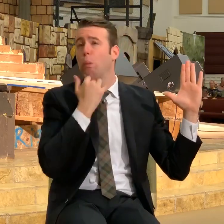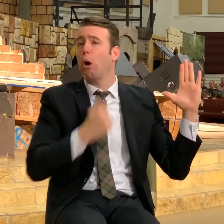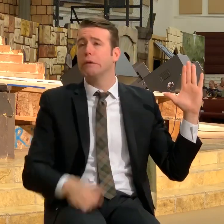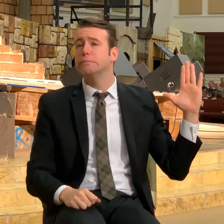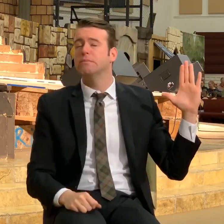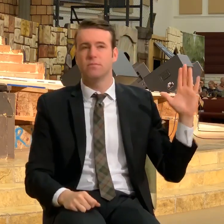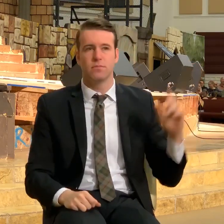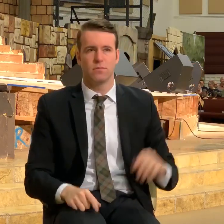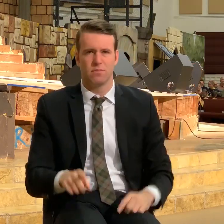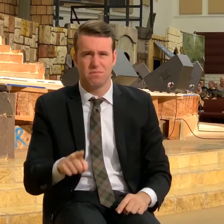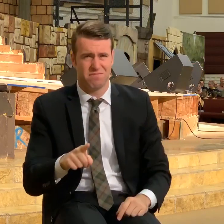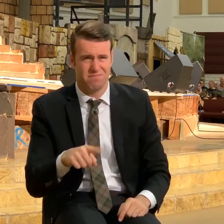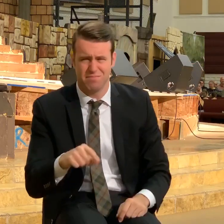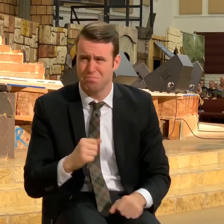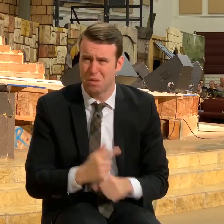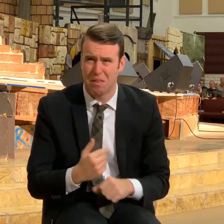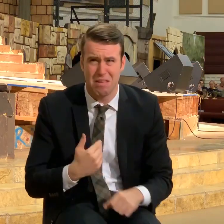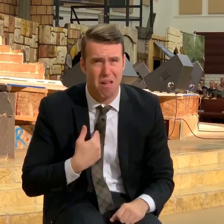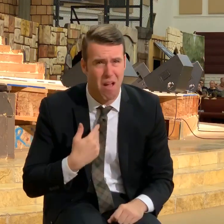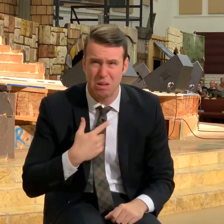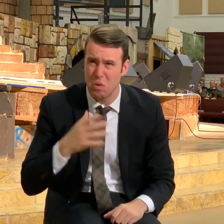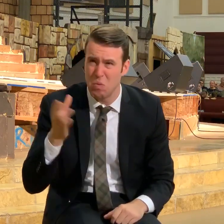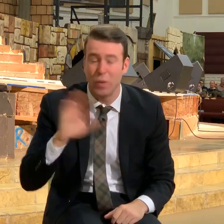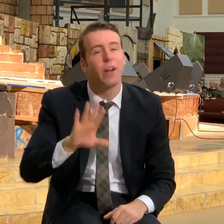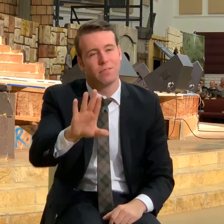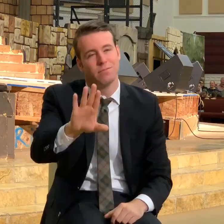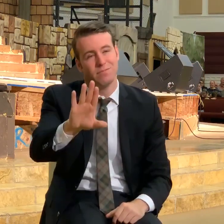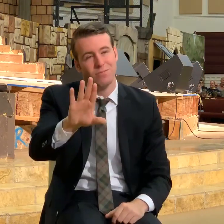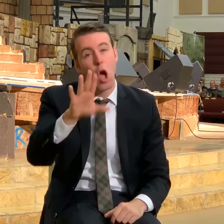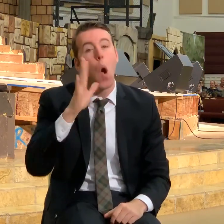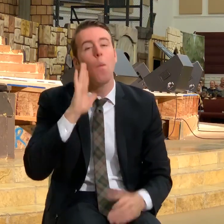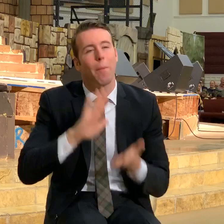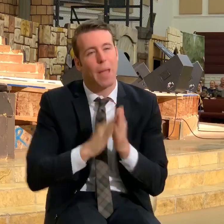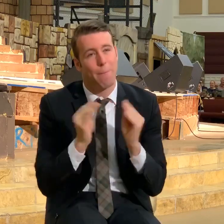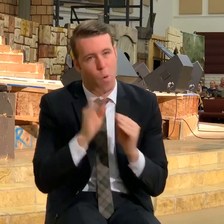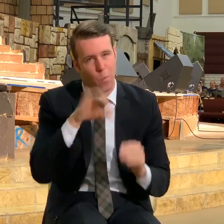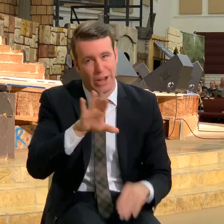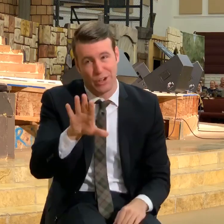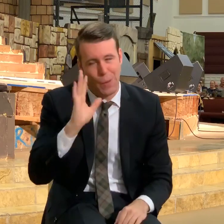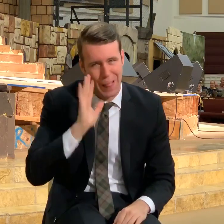Brother Young, this is the weirdest Sunday night. Oh, it's going to get weird.